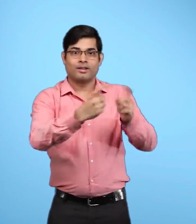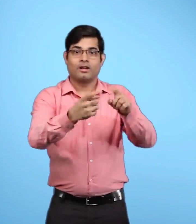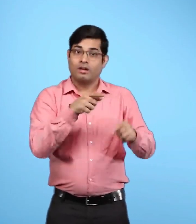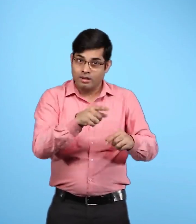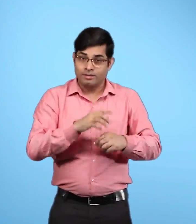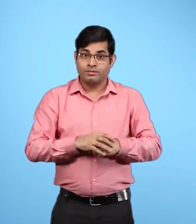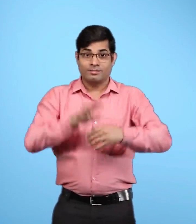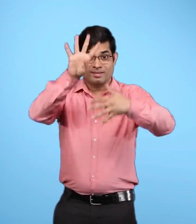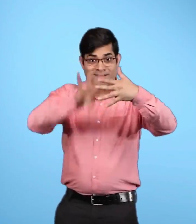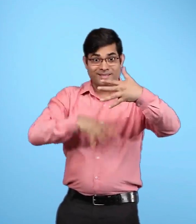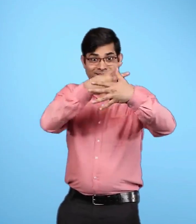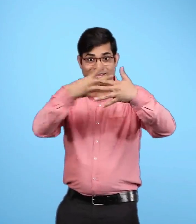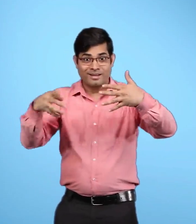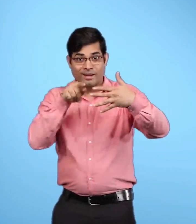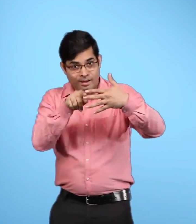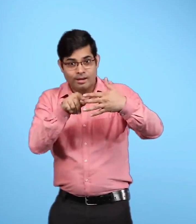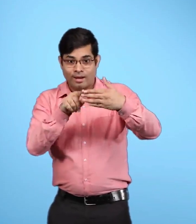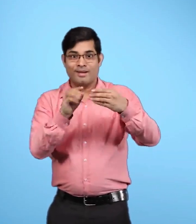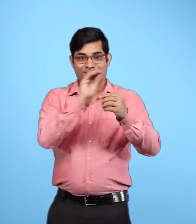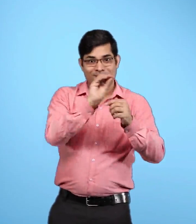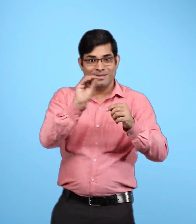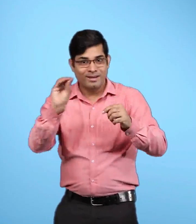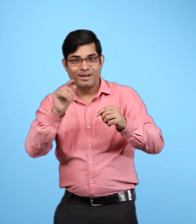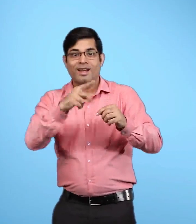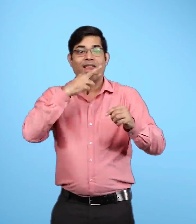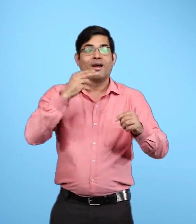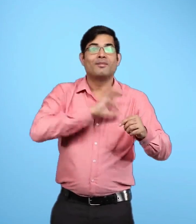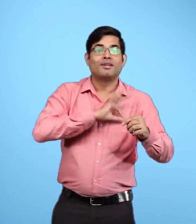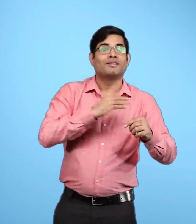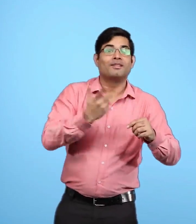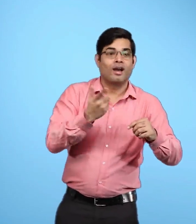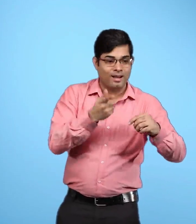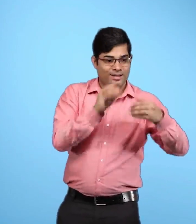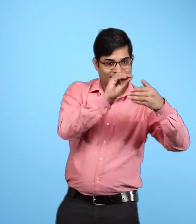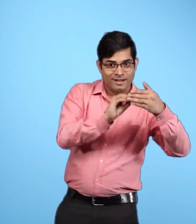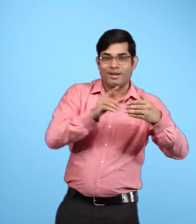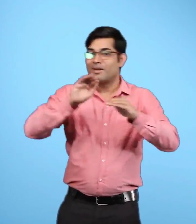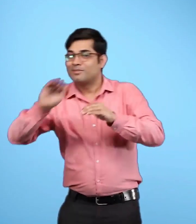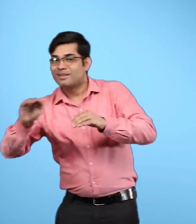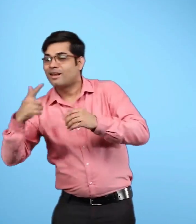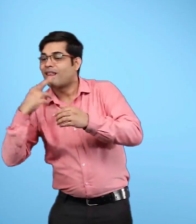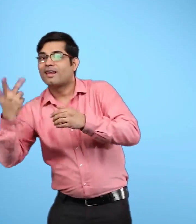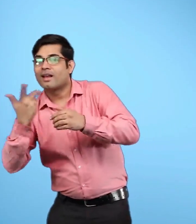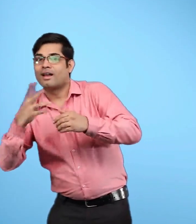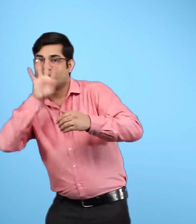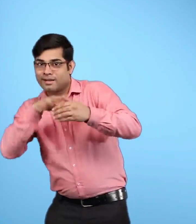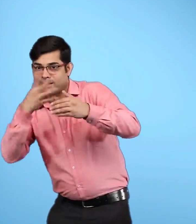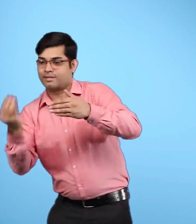Let them fill information in the tables and attempt to answer the Find out questions.